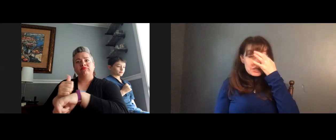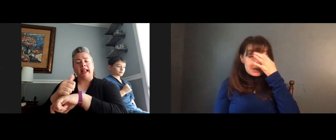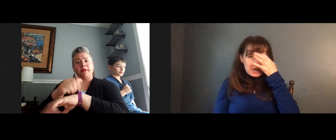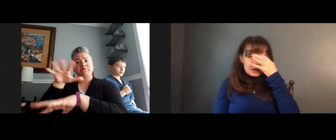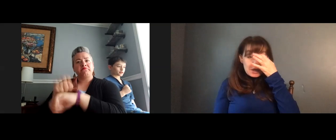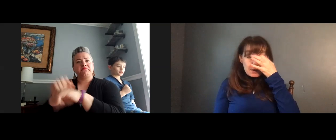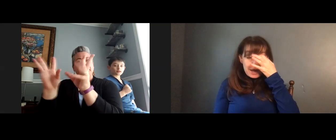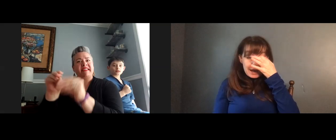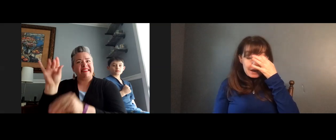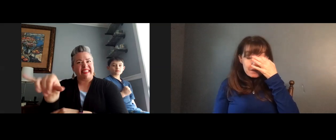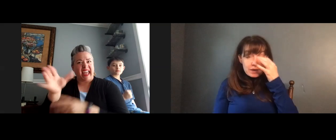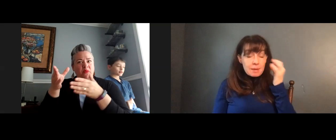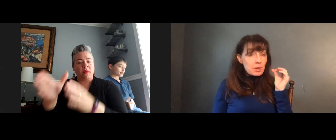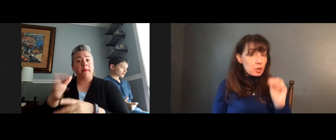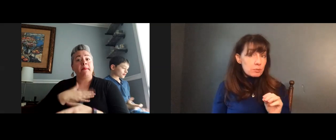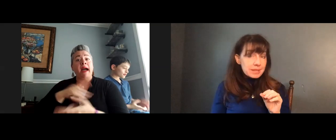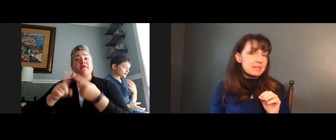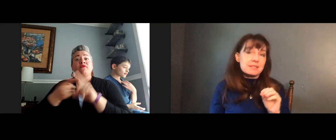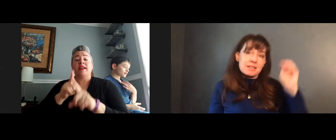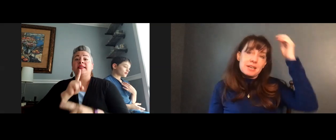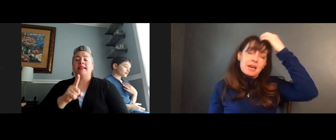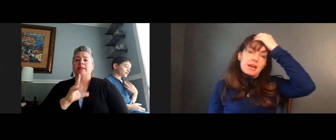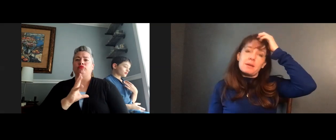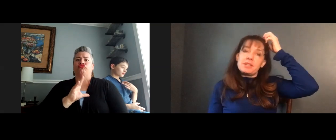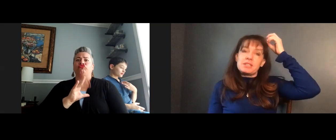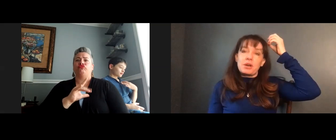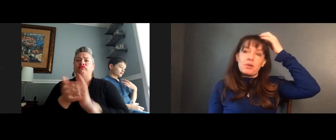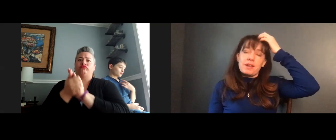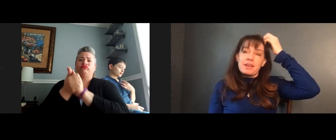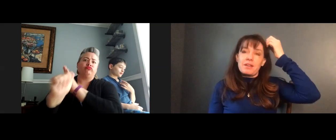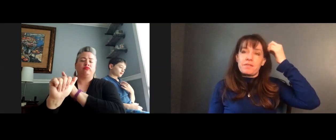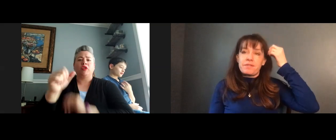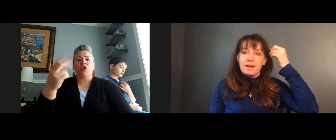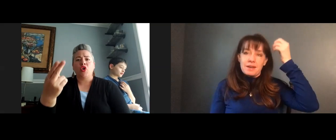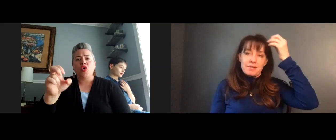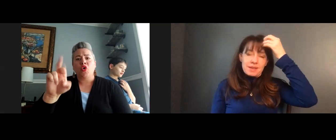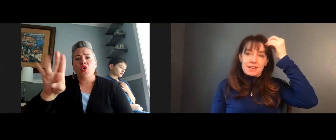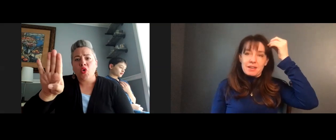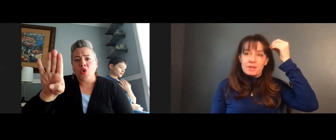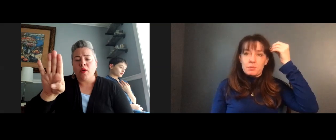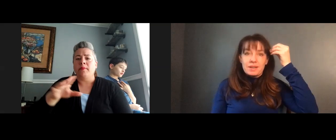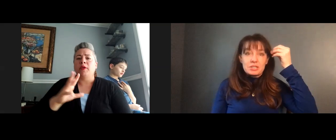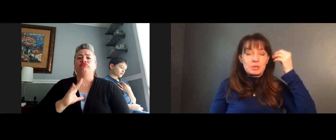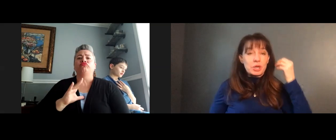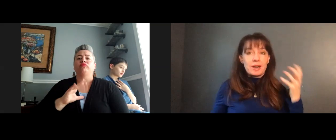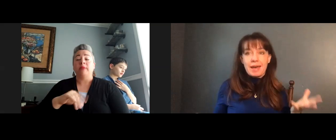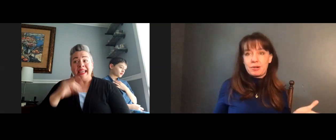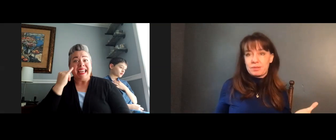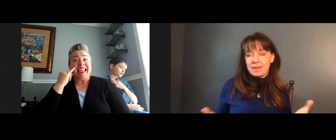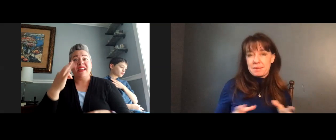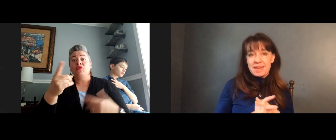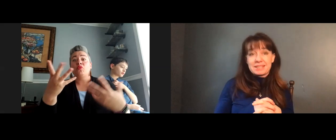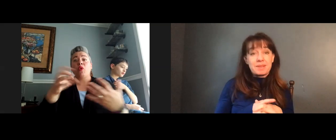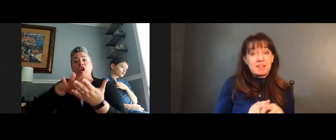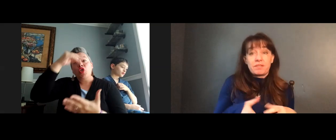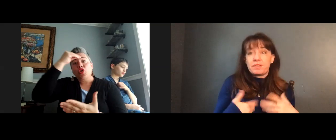she's also a phenomenal herbalist um so if um any of us want to learn how